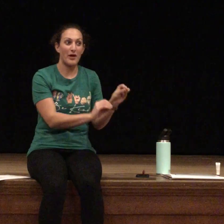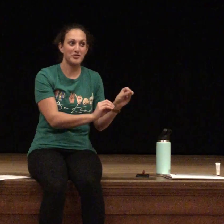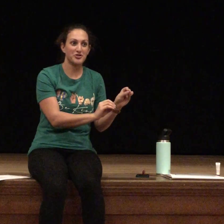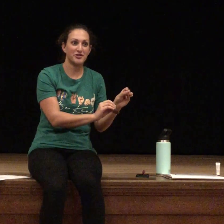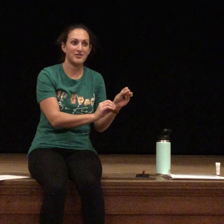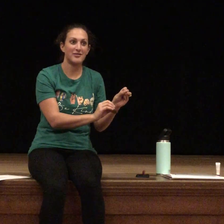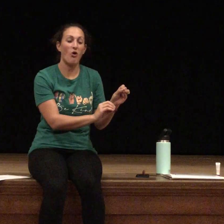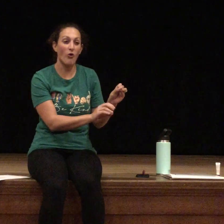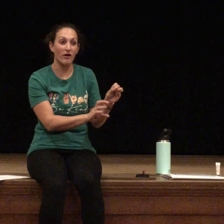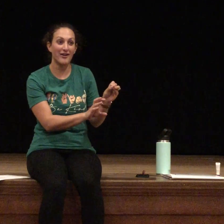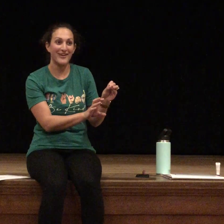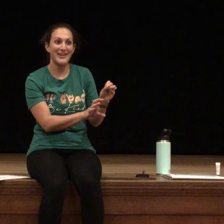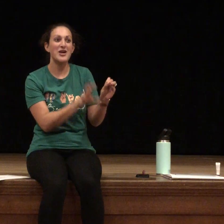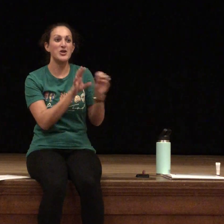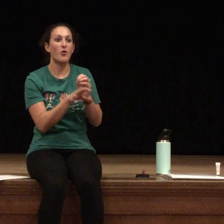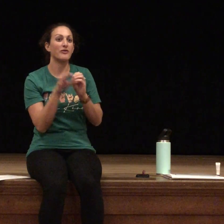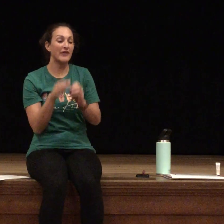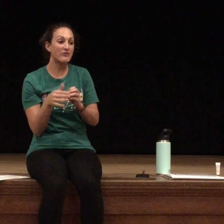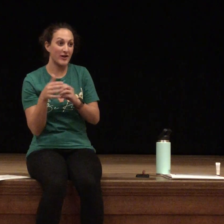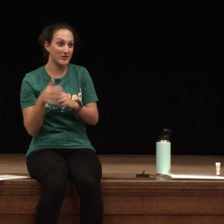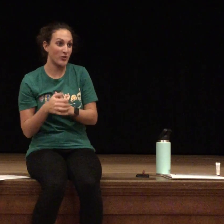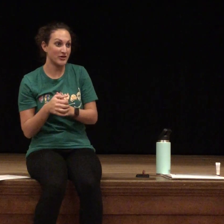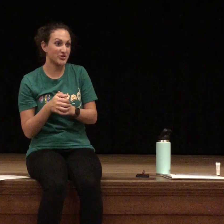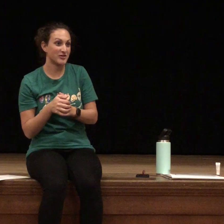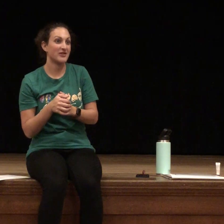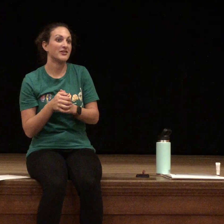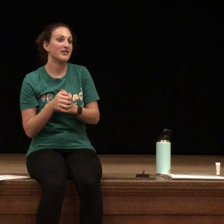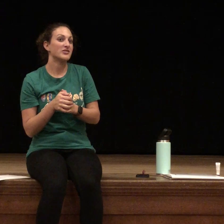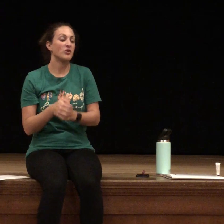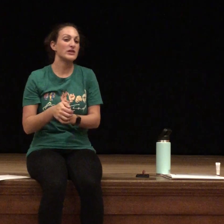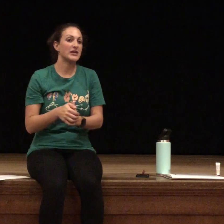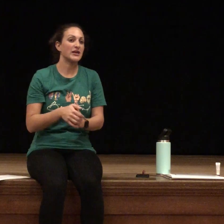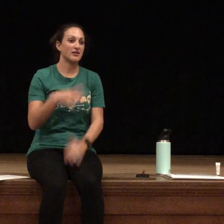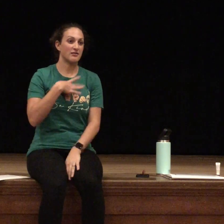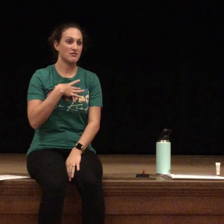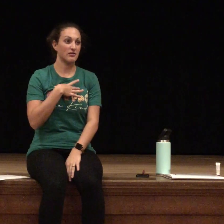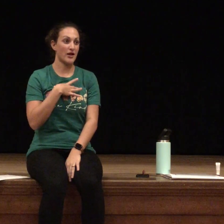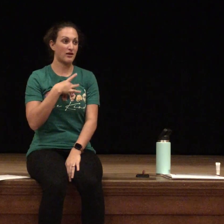which? Or your favorite which? So we did like,